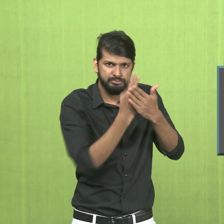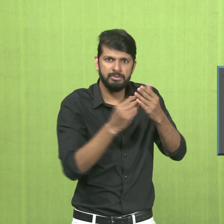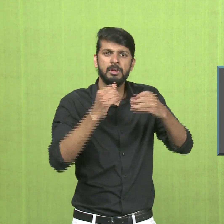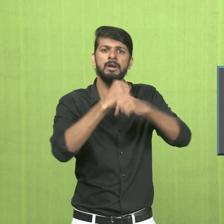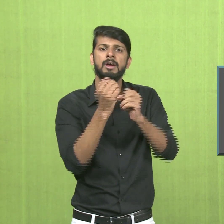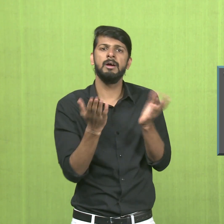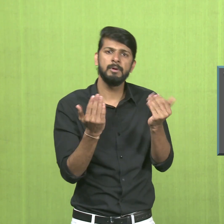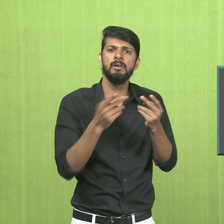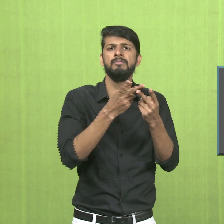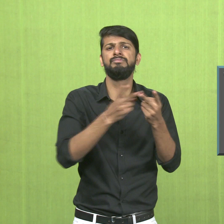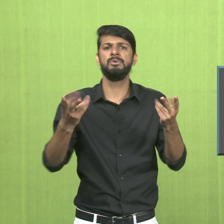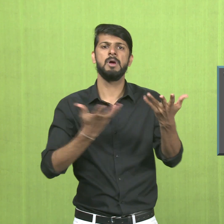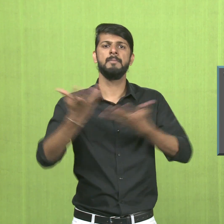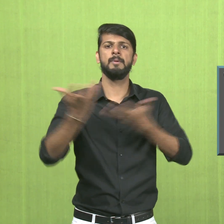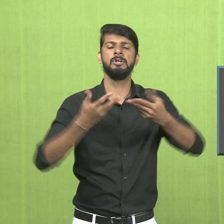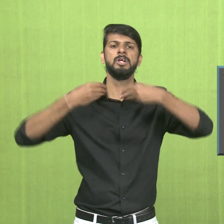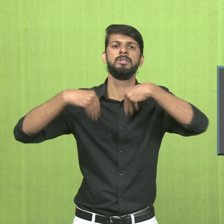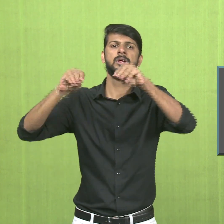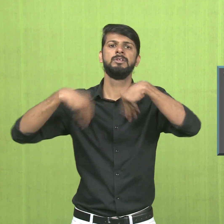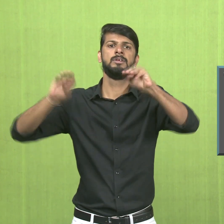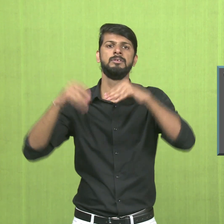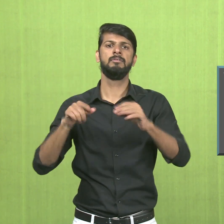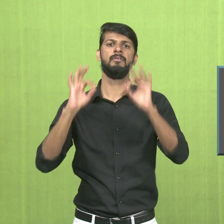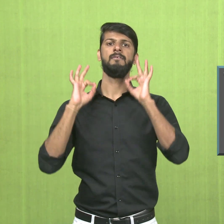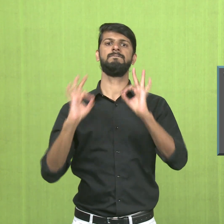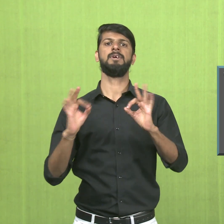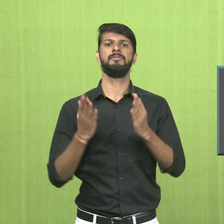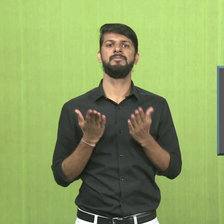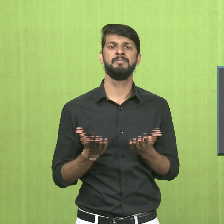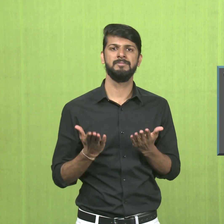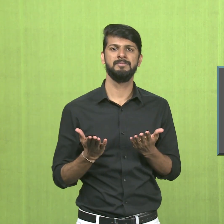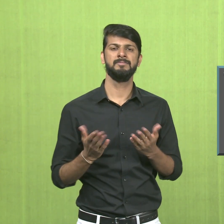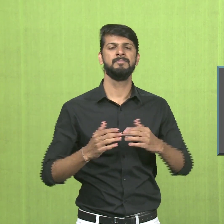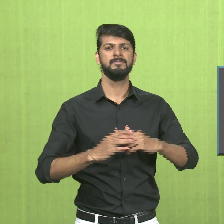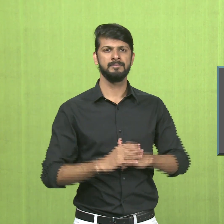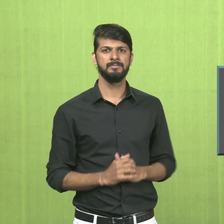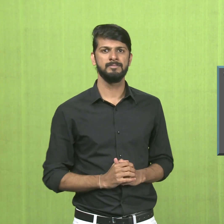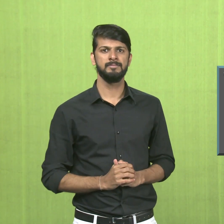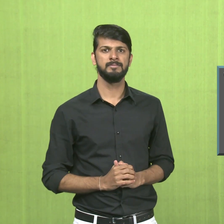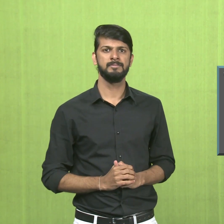urban markets which is really growing. So, artists have now started making it on paper and fabric as well.